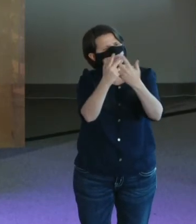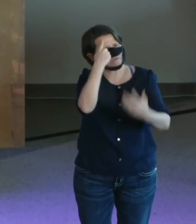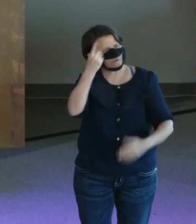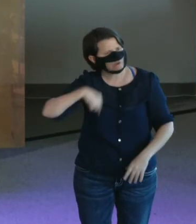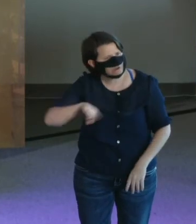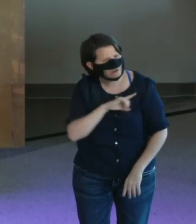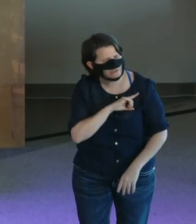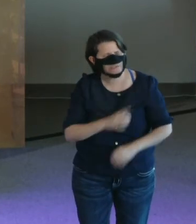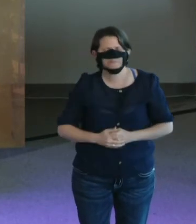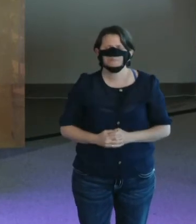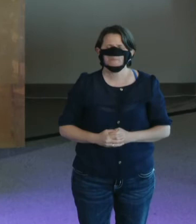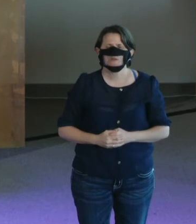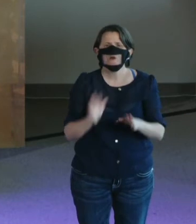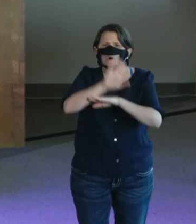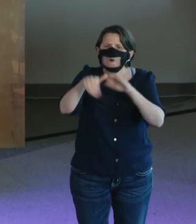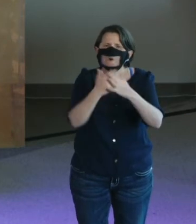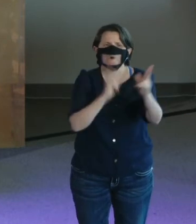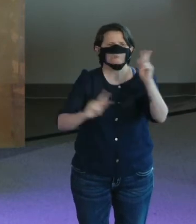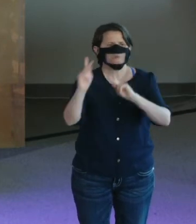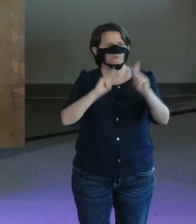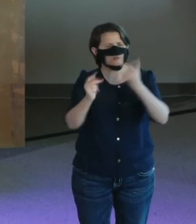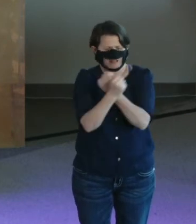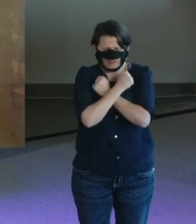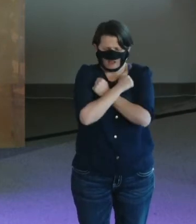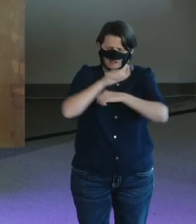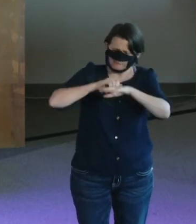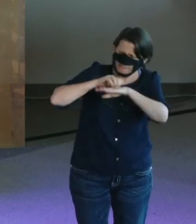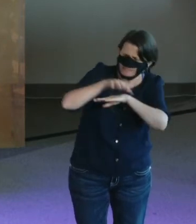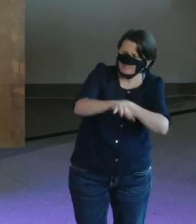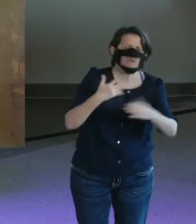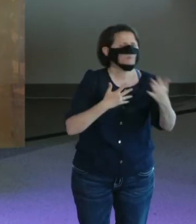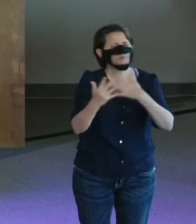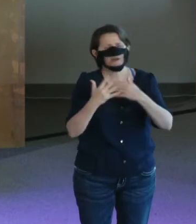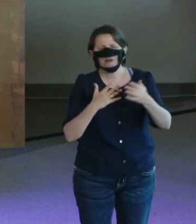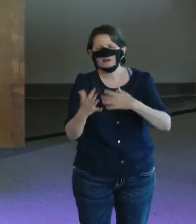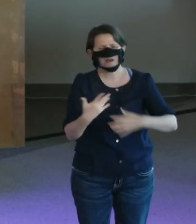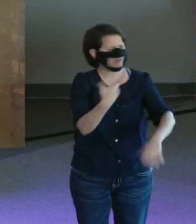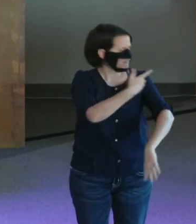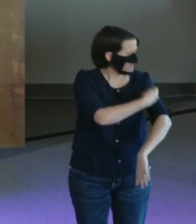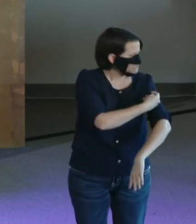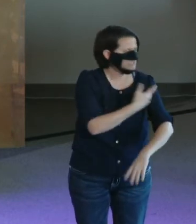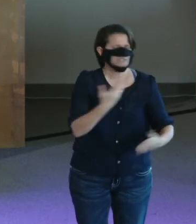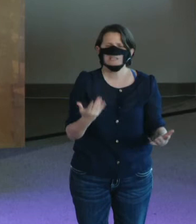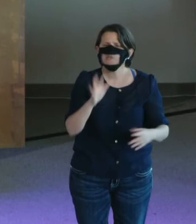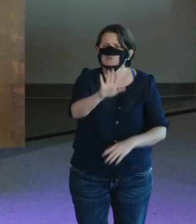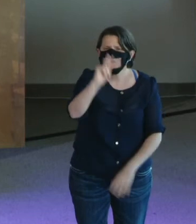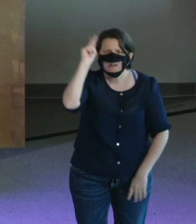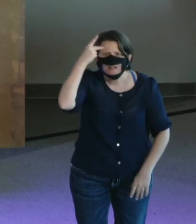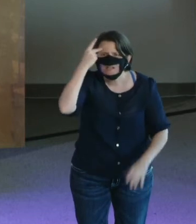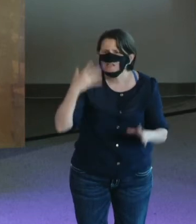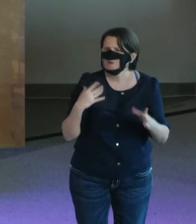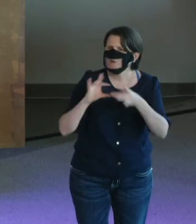We send love to everyone, regardless of your vaccinated status, regardless of your political